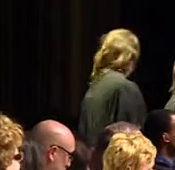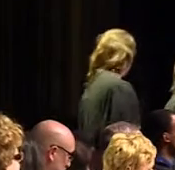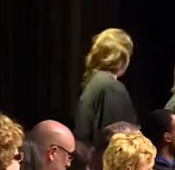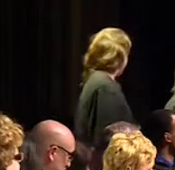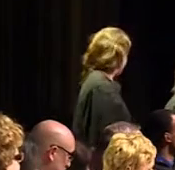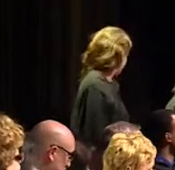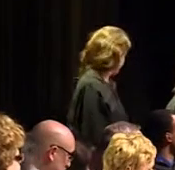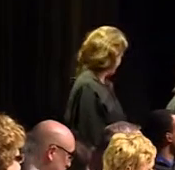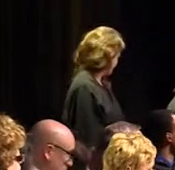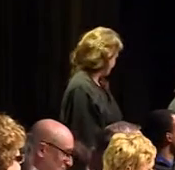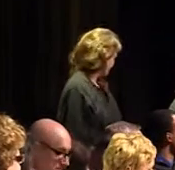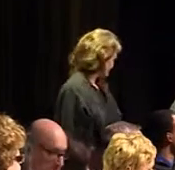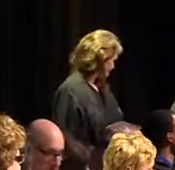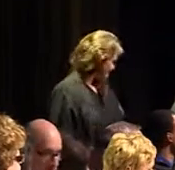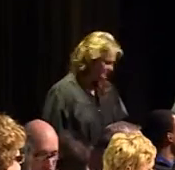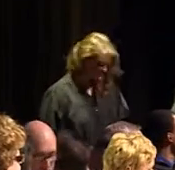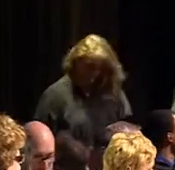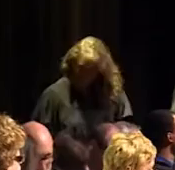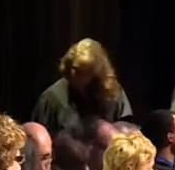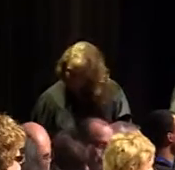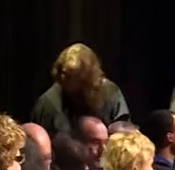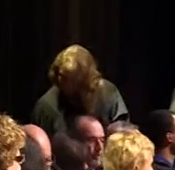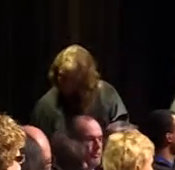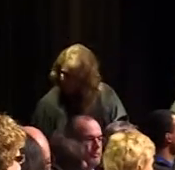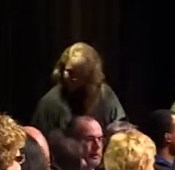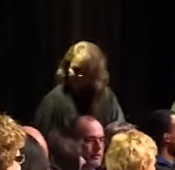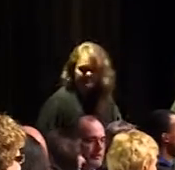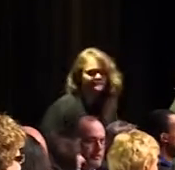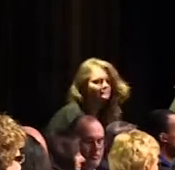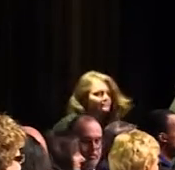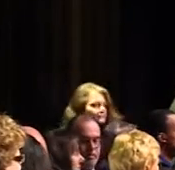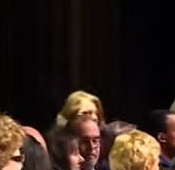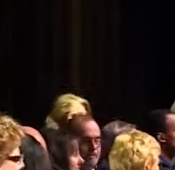Ikram Saeed Asanuddin.